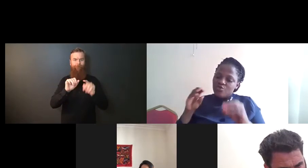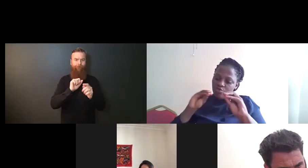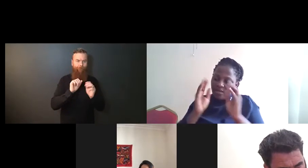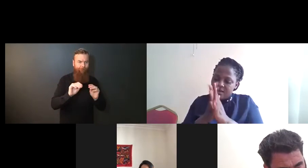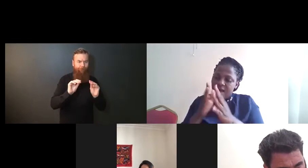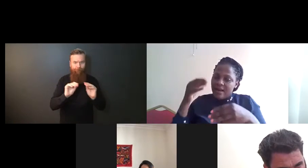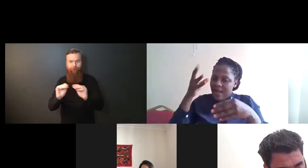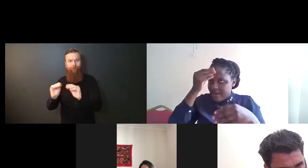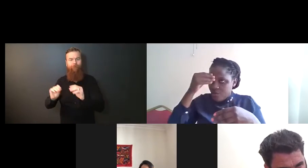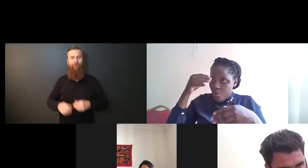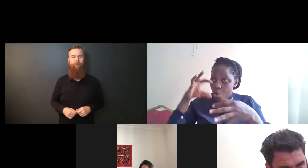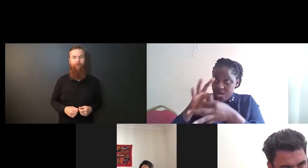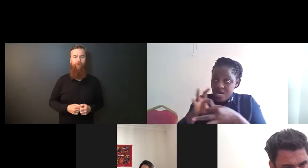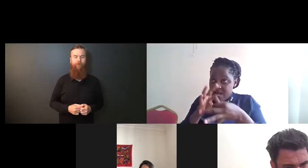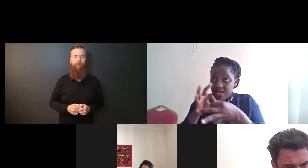from my experience